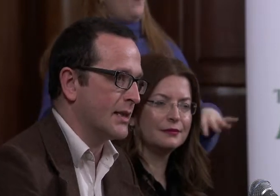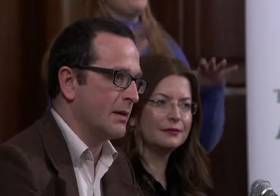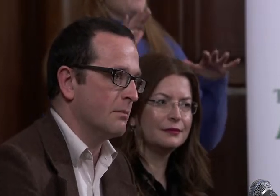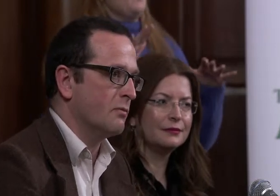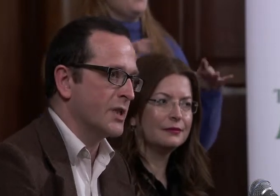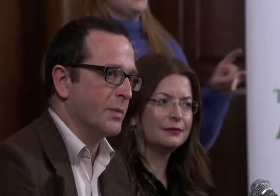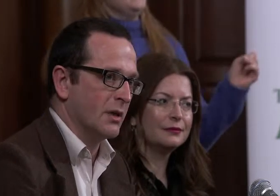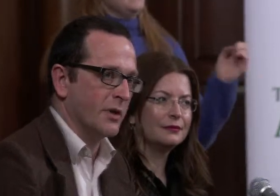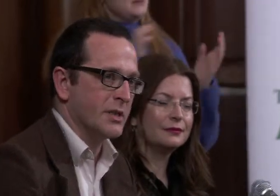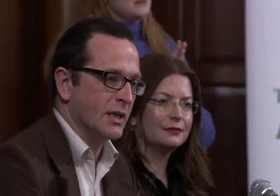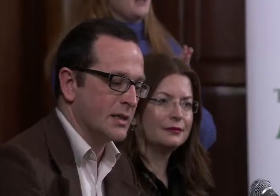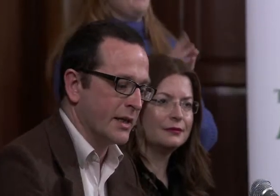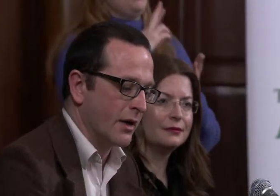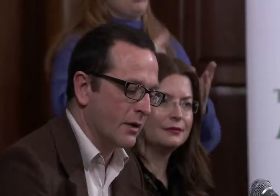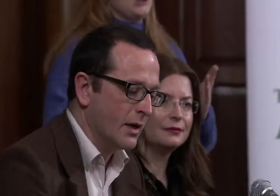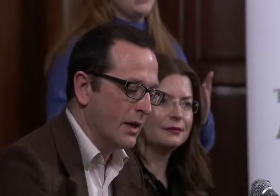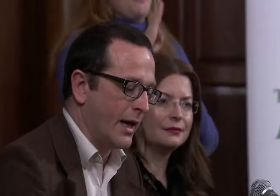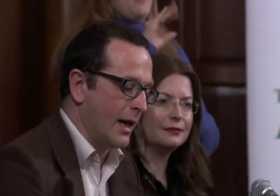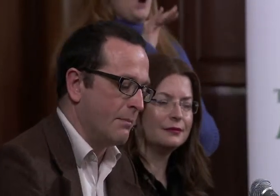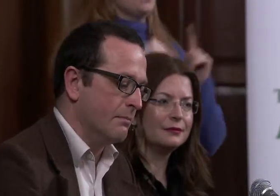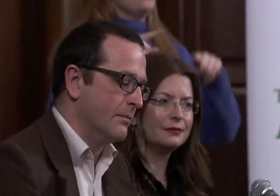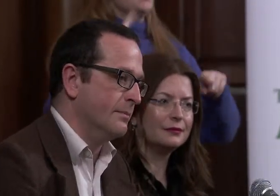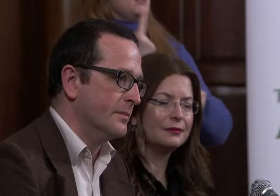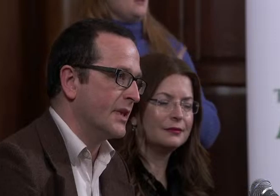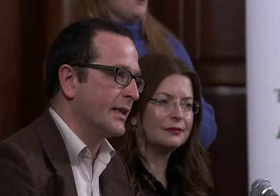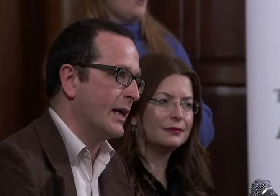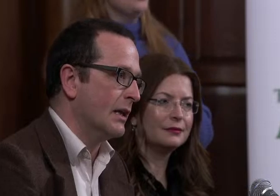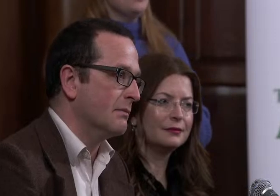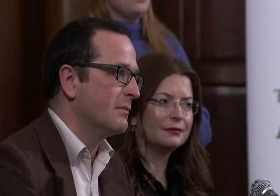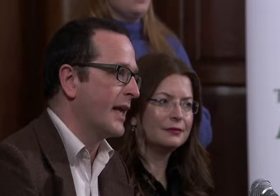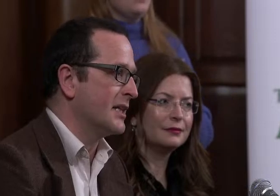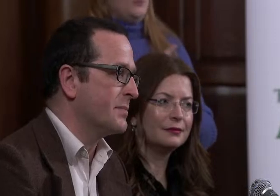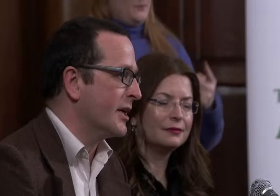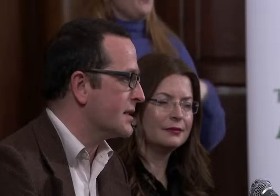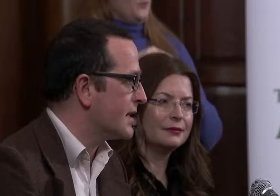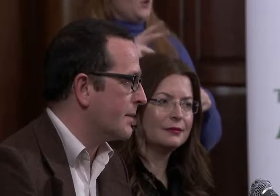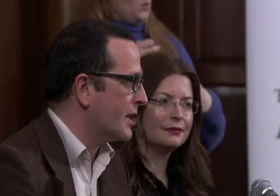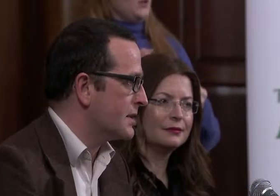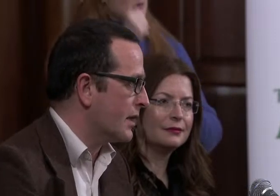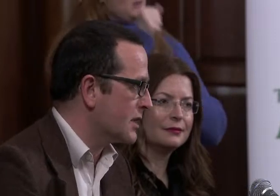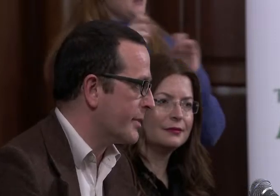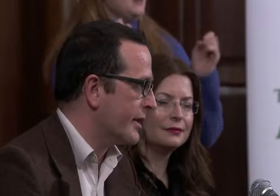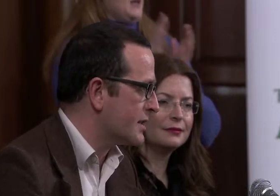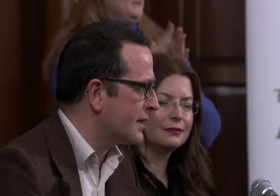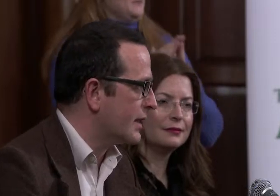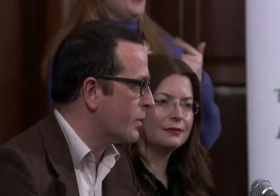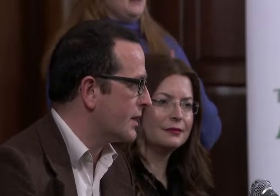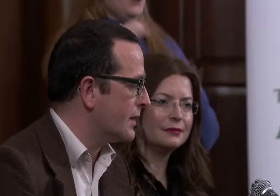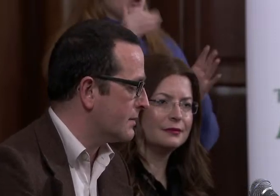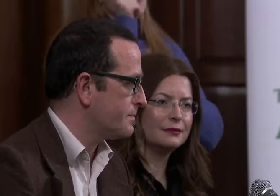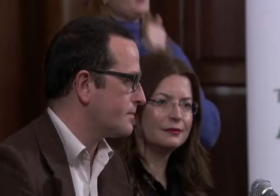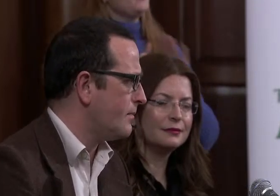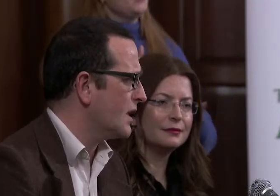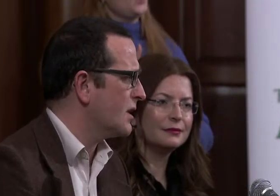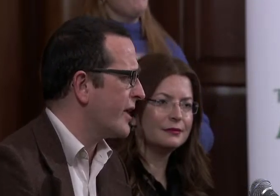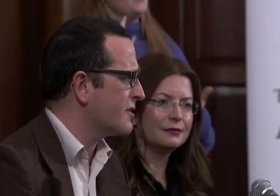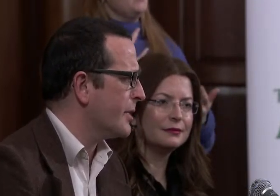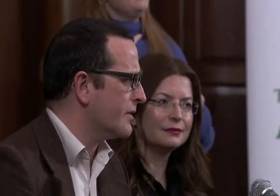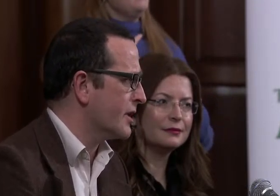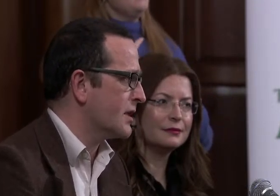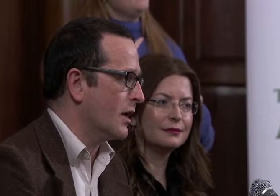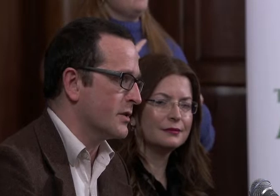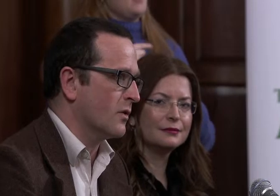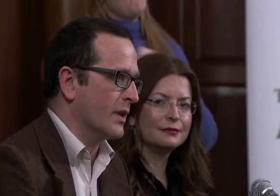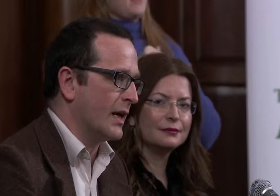that the same rich biodiversity is there, that they'll get to experience the same things that I experienced. And I think with the effect